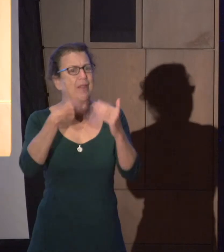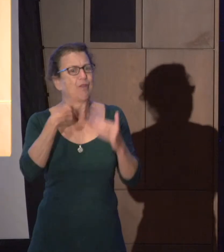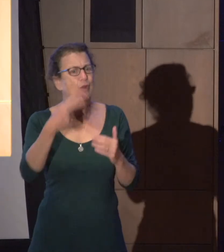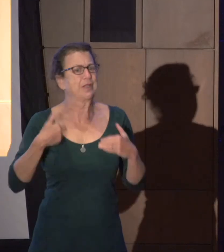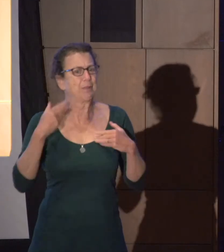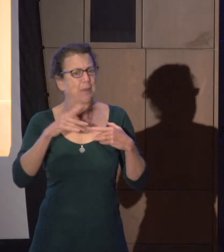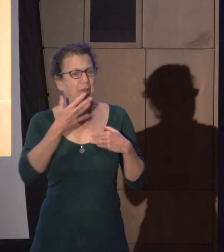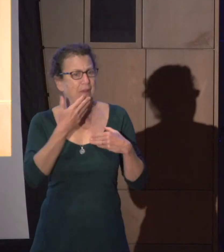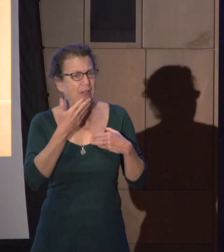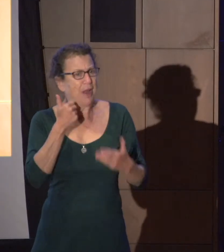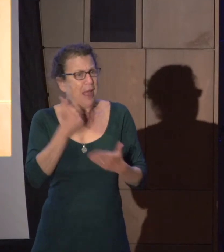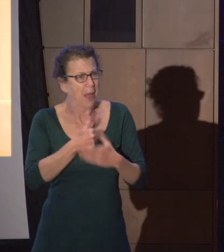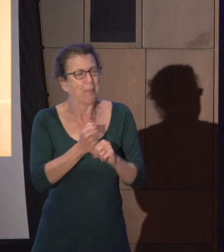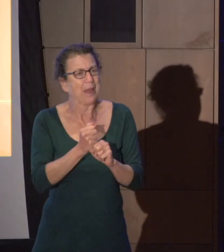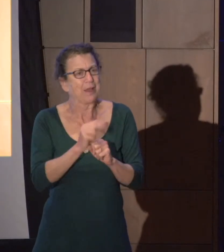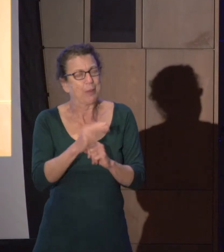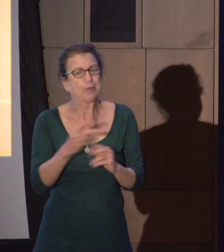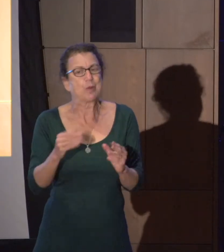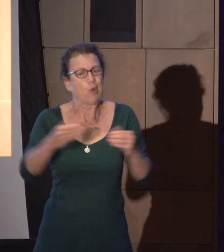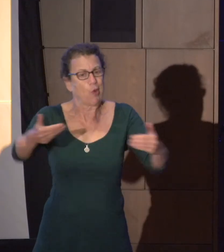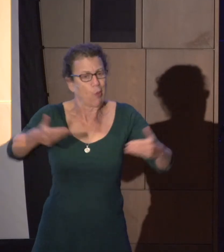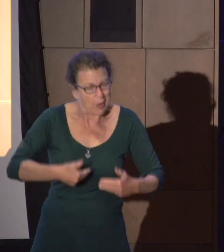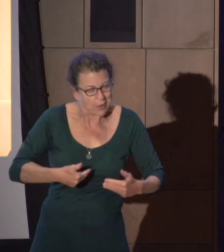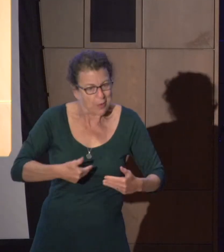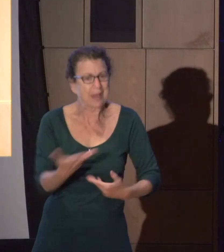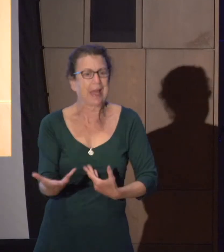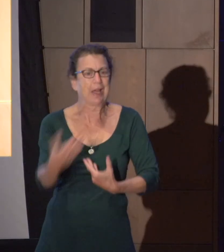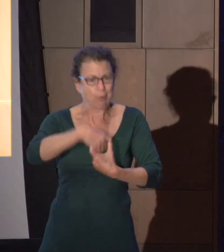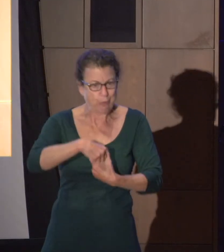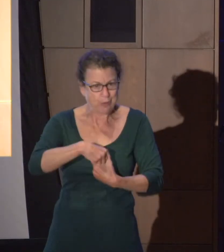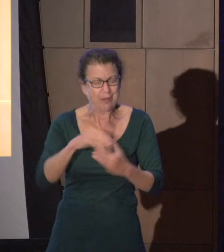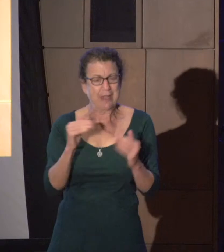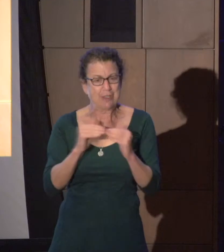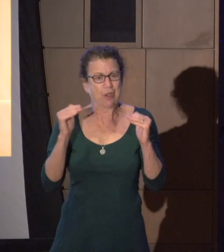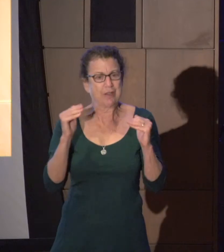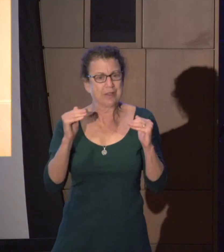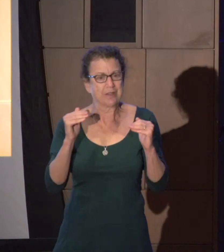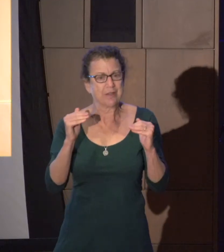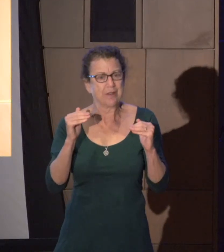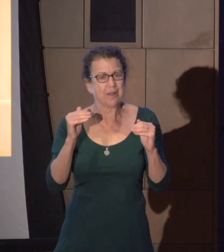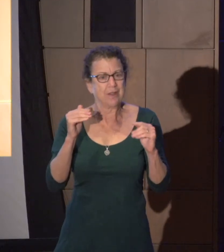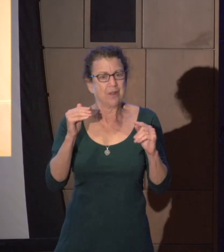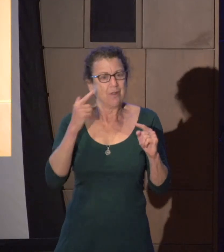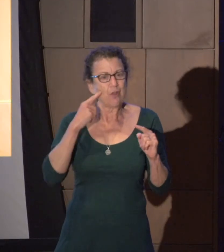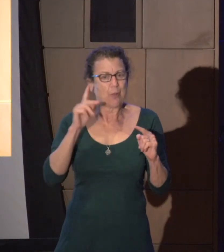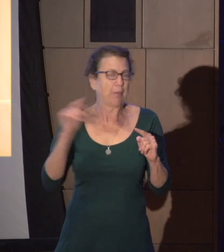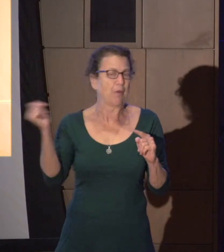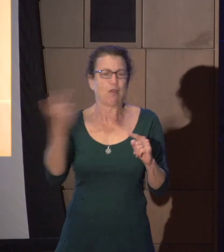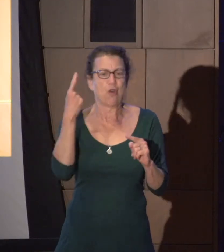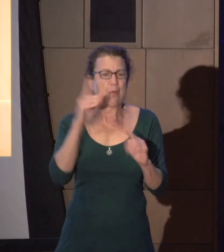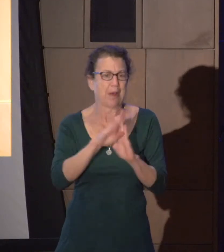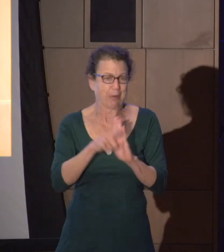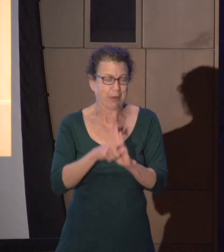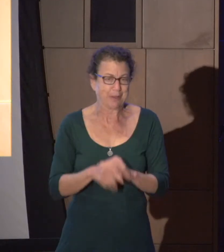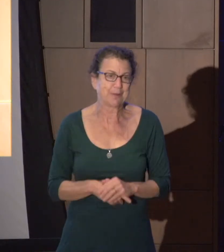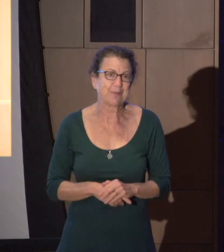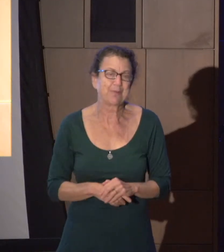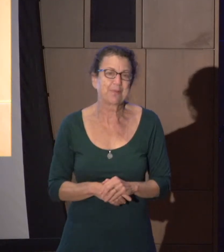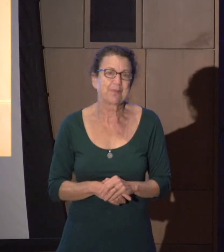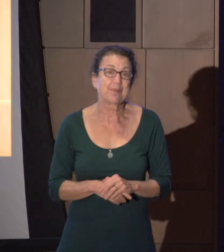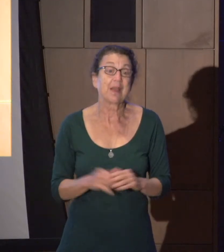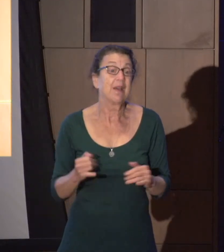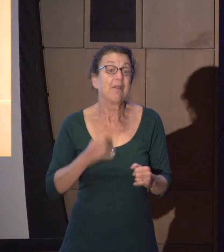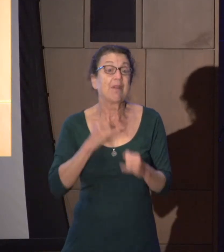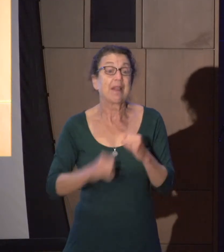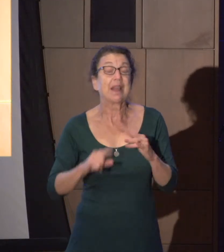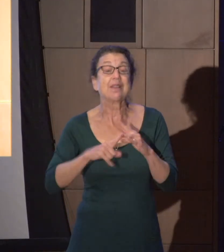state and to help make New Hampshire a more welcoming, inclusive, and just people for people of all backgrounds.